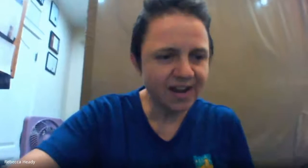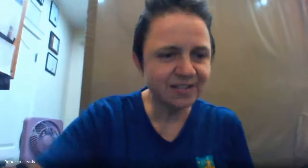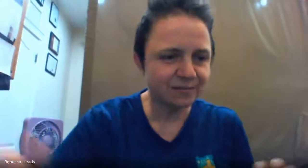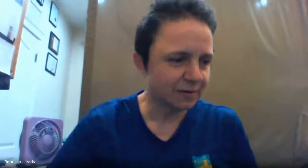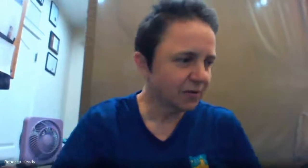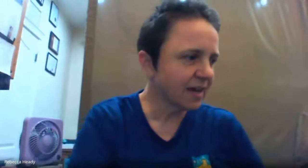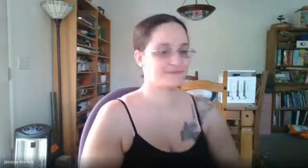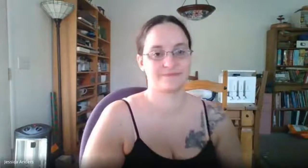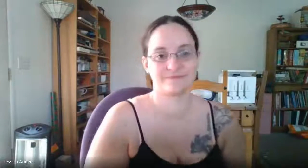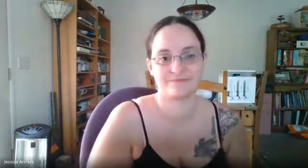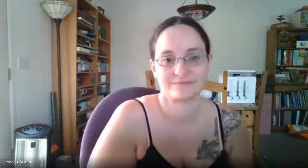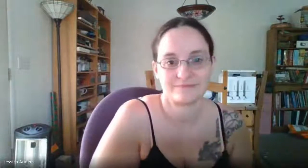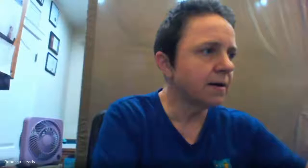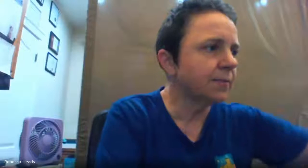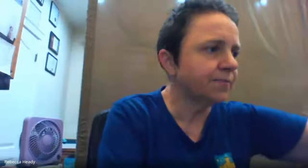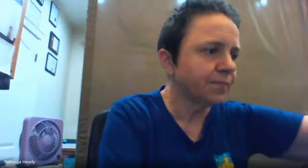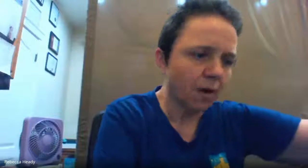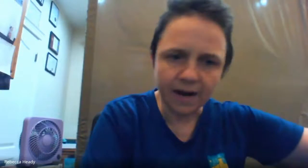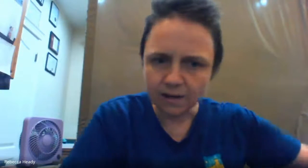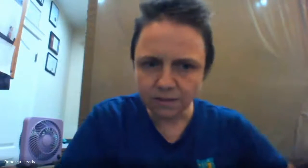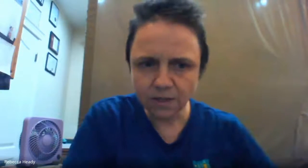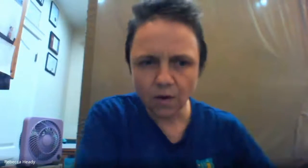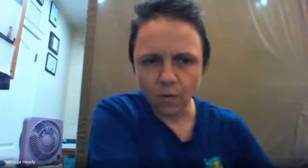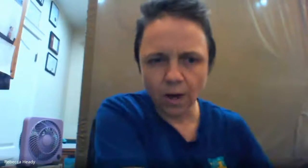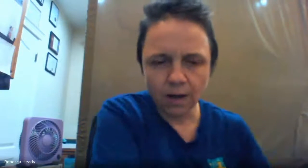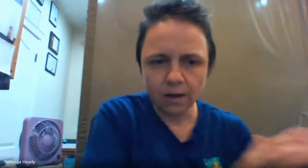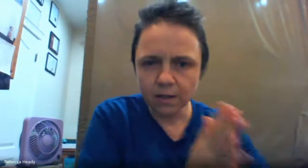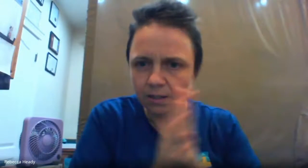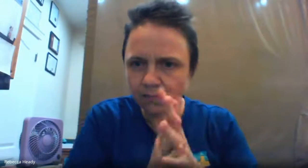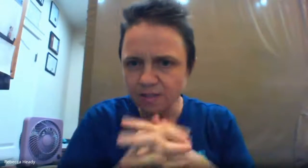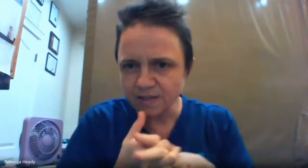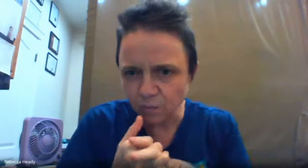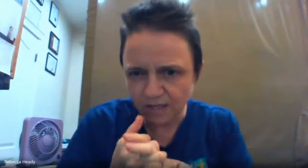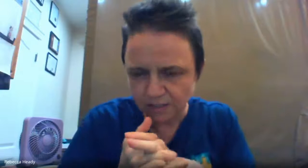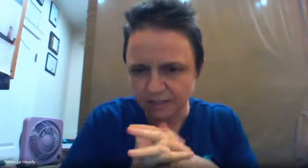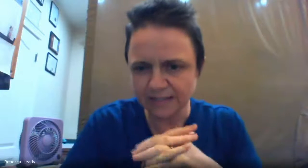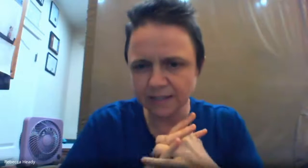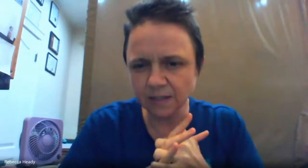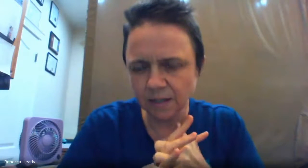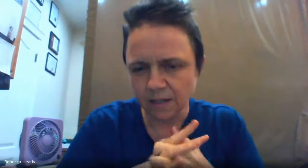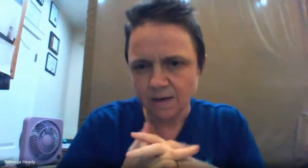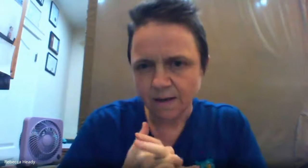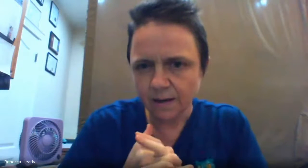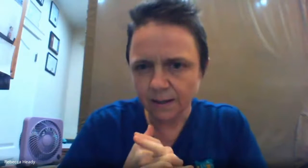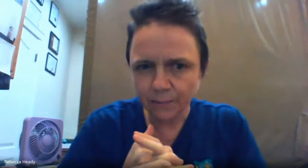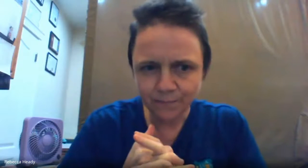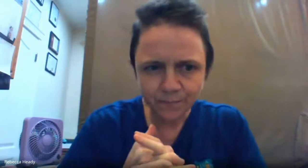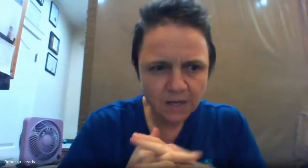guys. ASL. All right. So, this week's lesson.